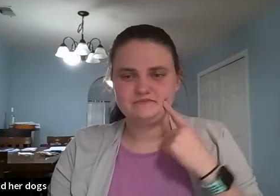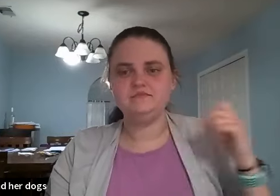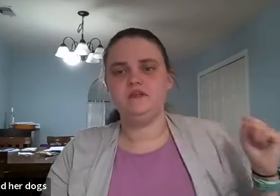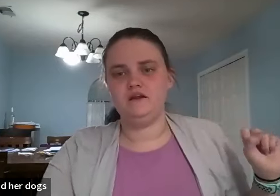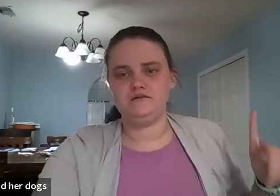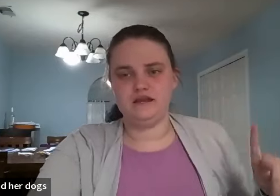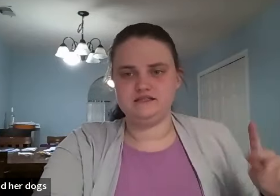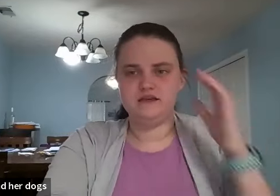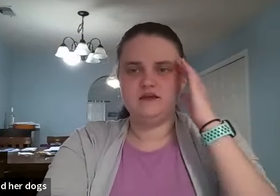Mm-hmm. All right,